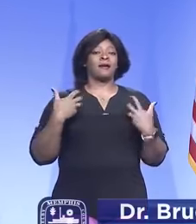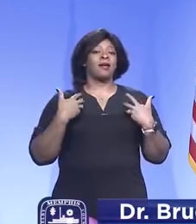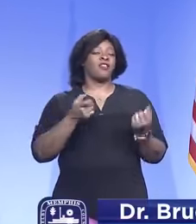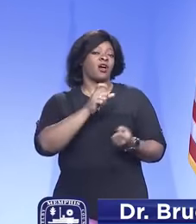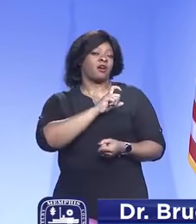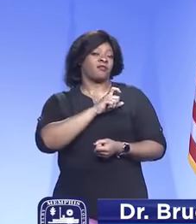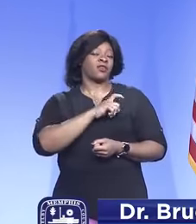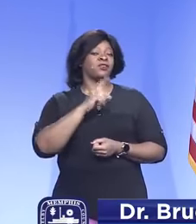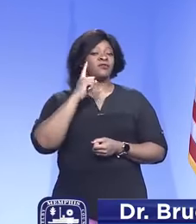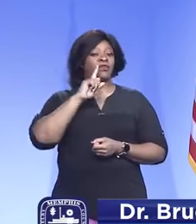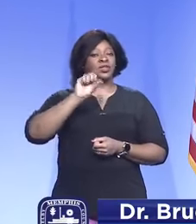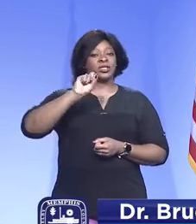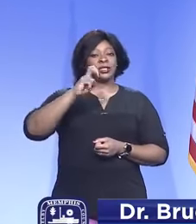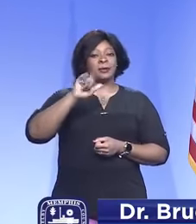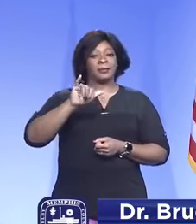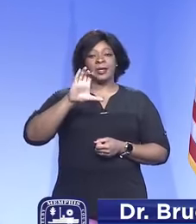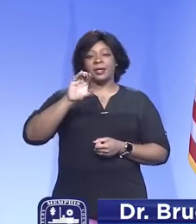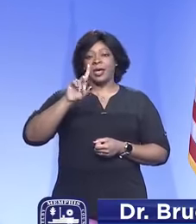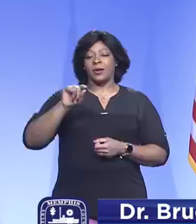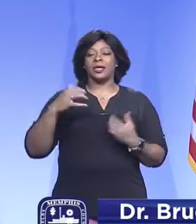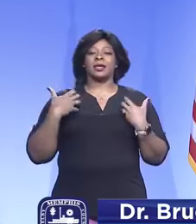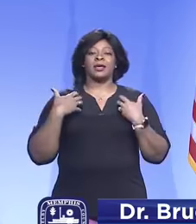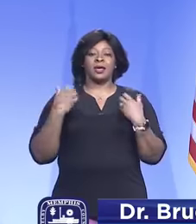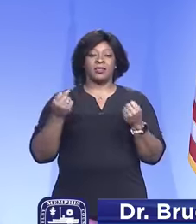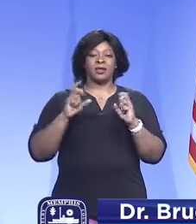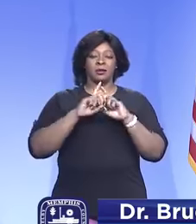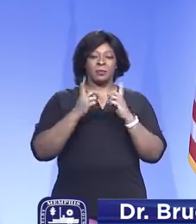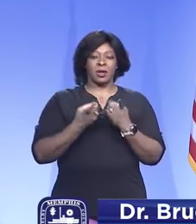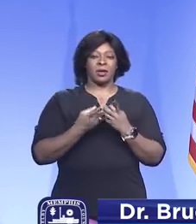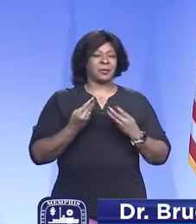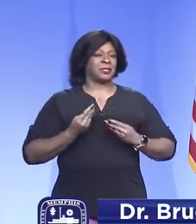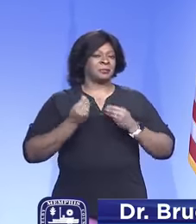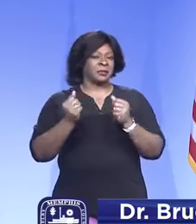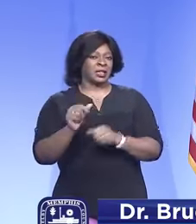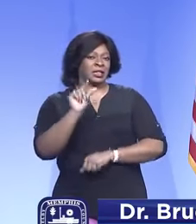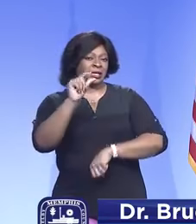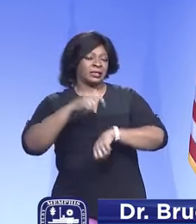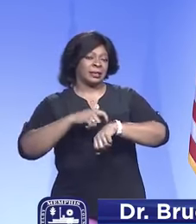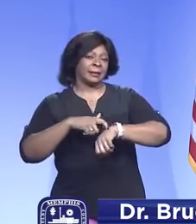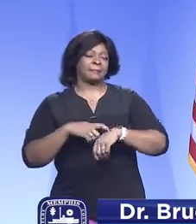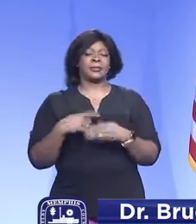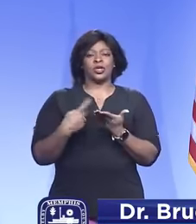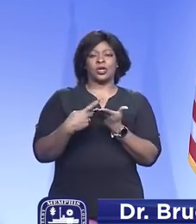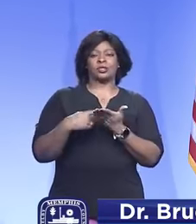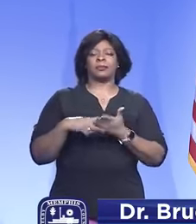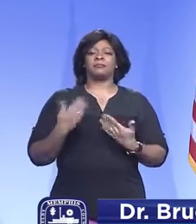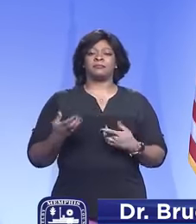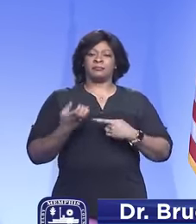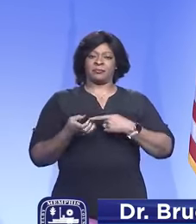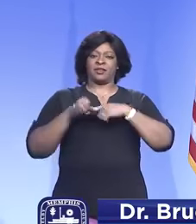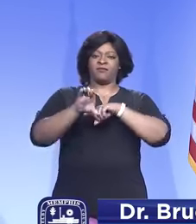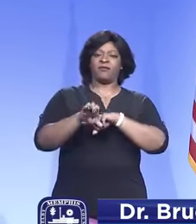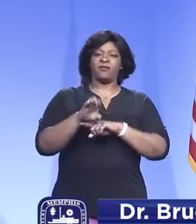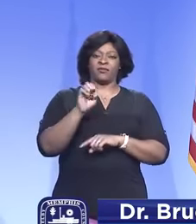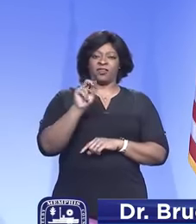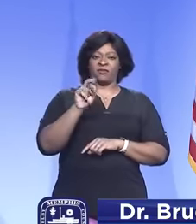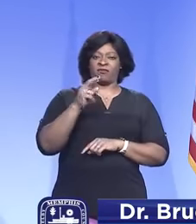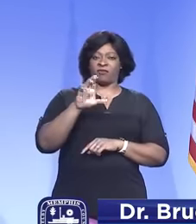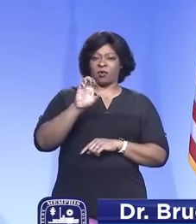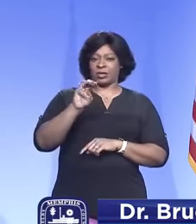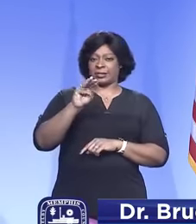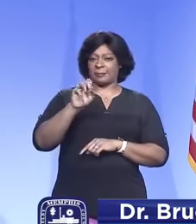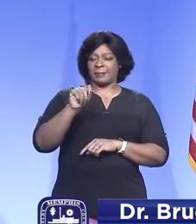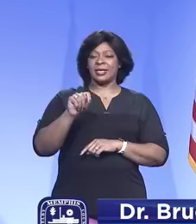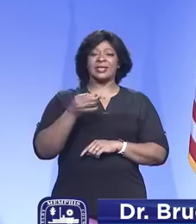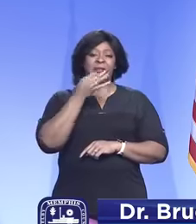County Health Department. Just want to spend a little time talking about the enforcement, particularly